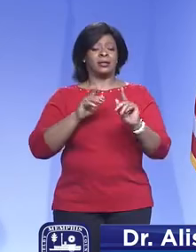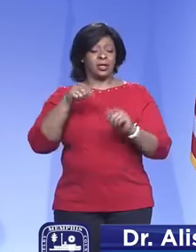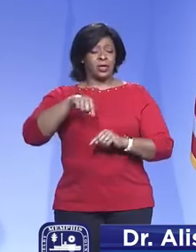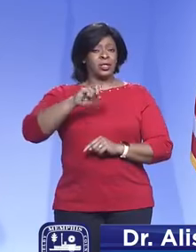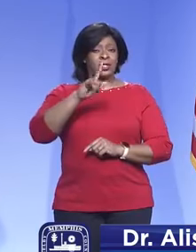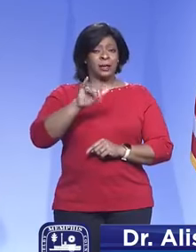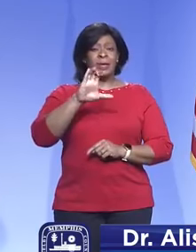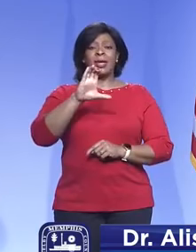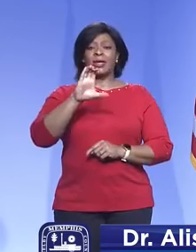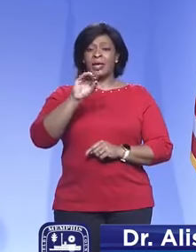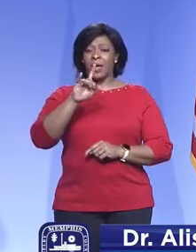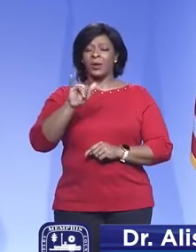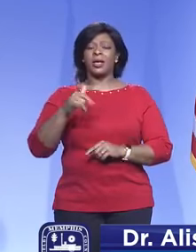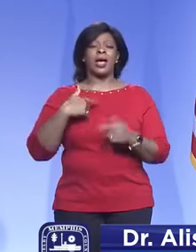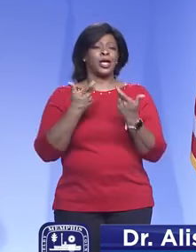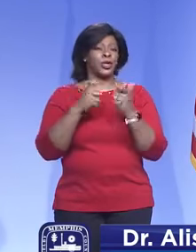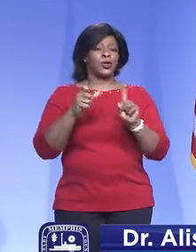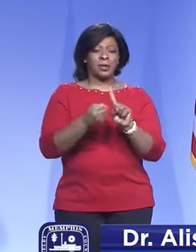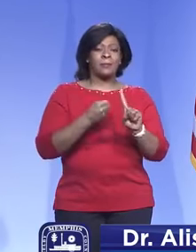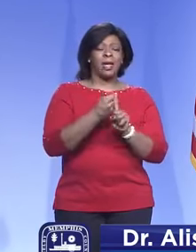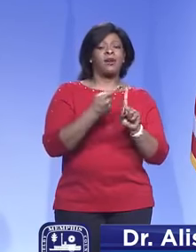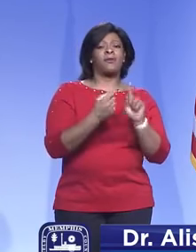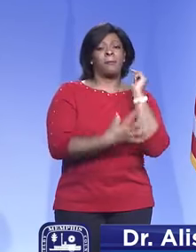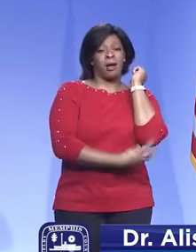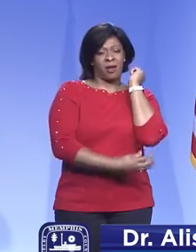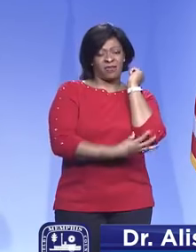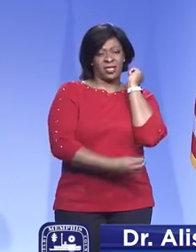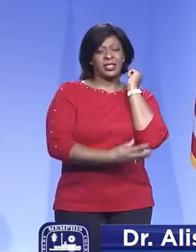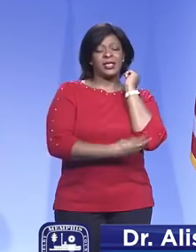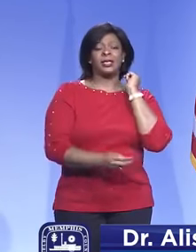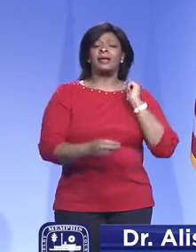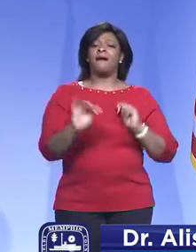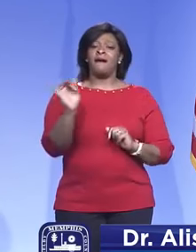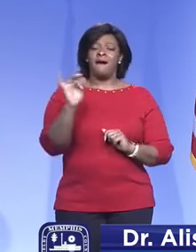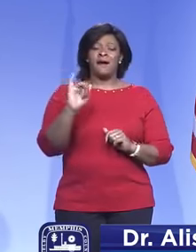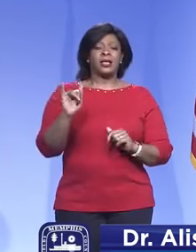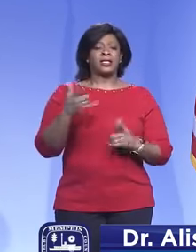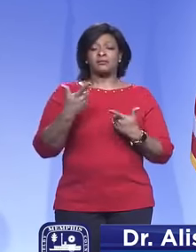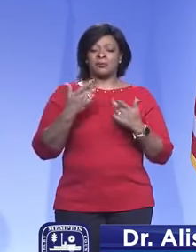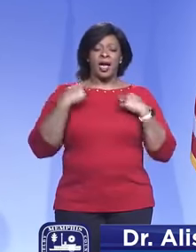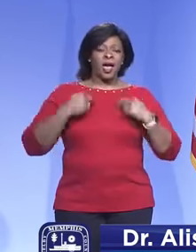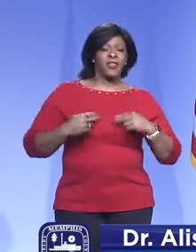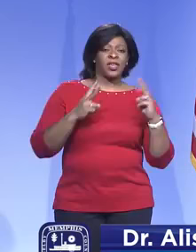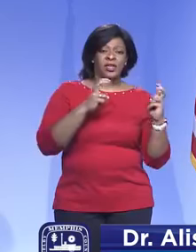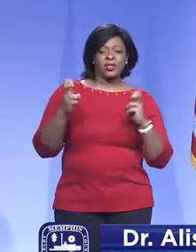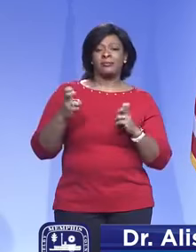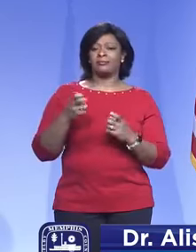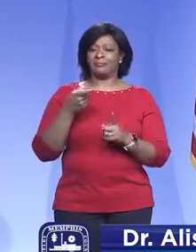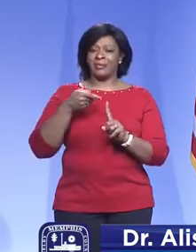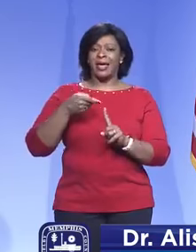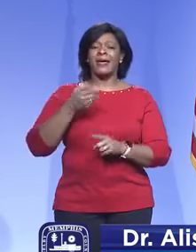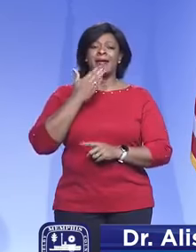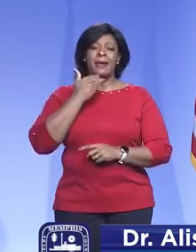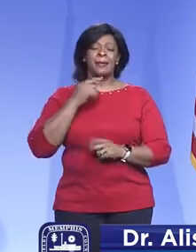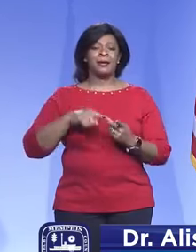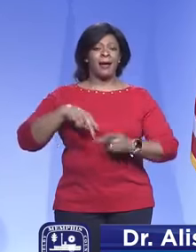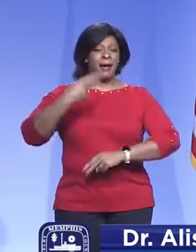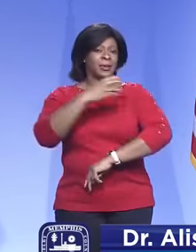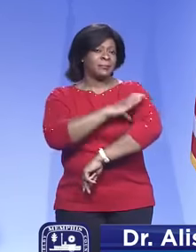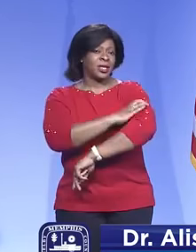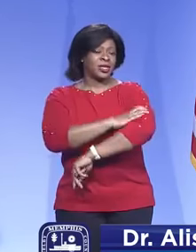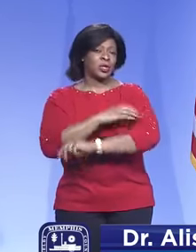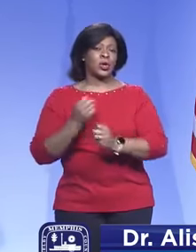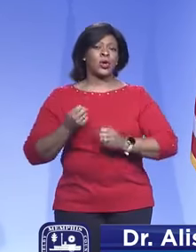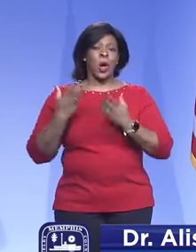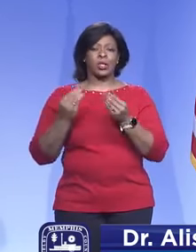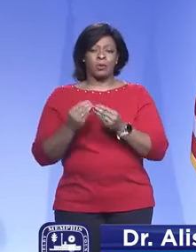County have a greater impact from poverty, as well as chronic illnesses, including diabetes and hypertension,